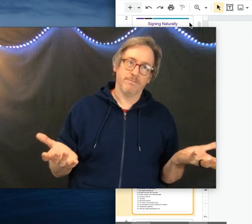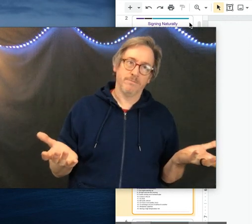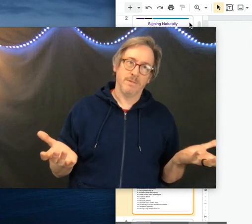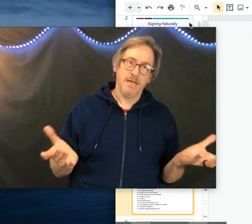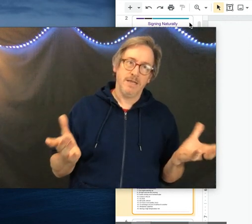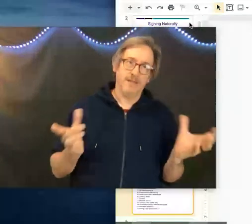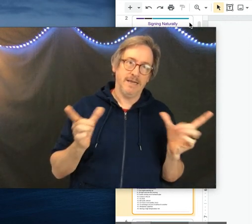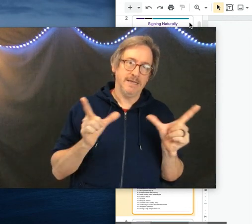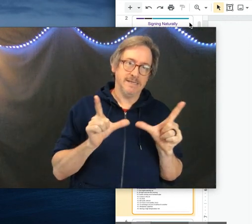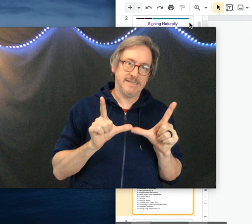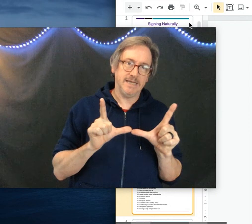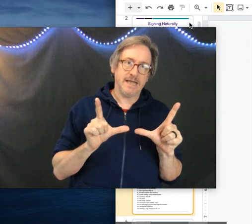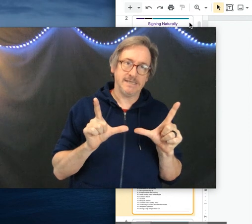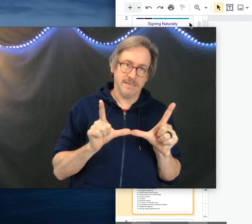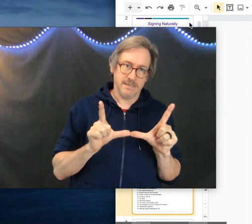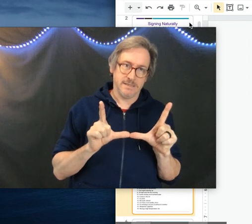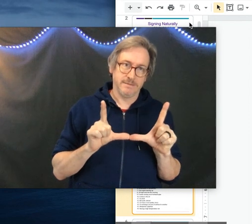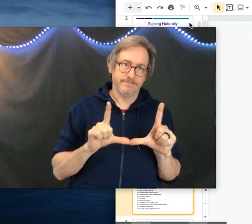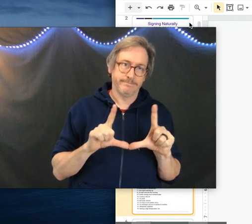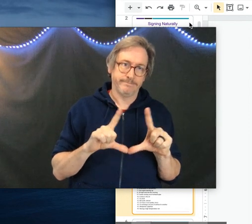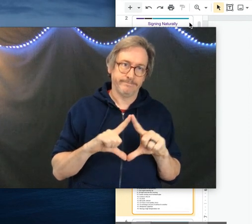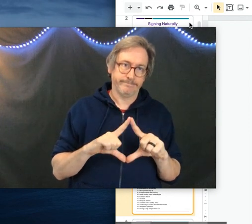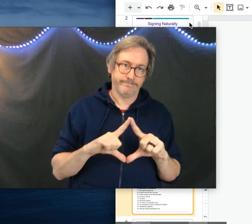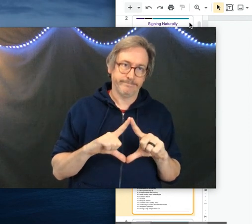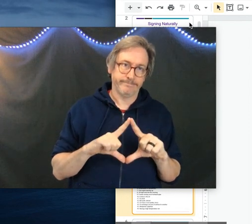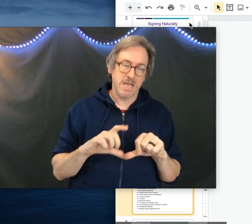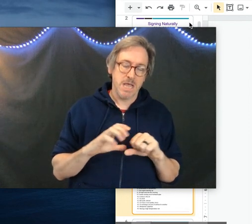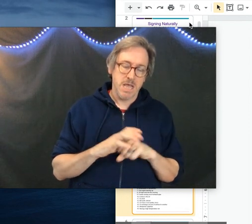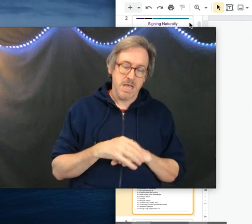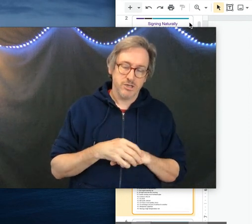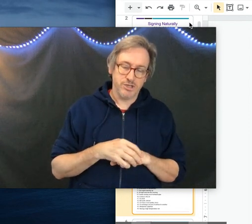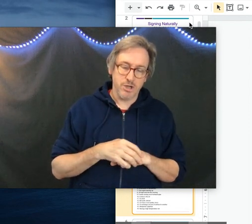error, that he didn't say license.